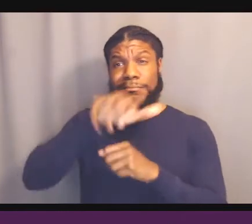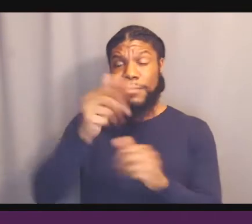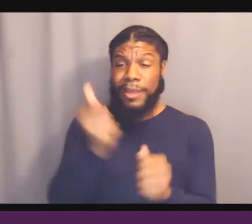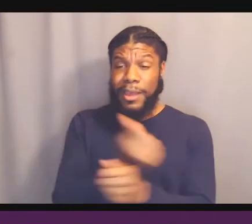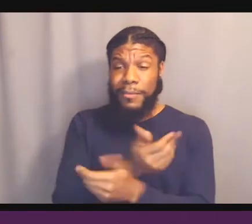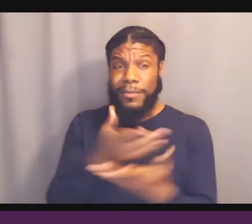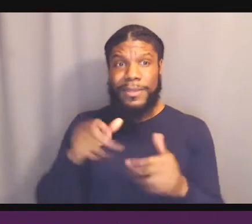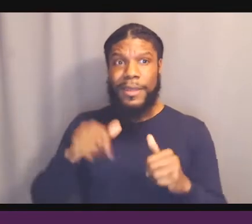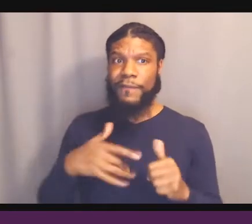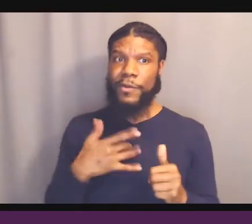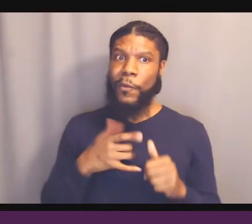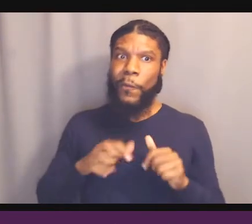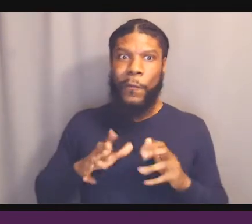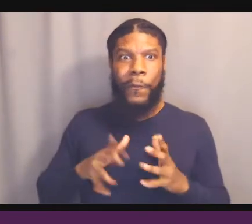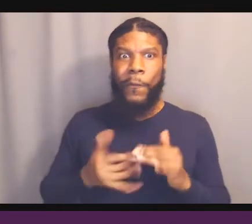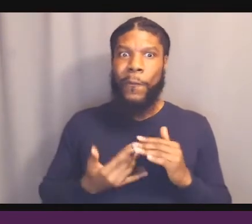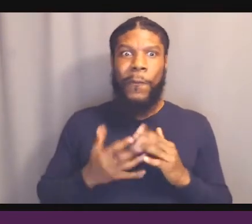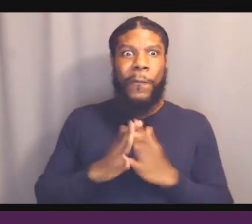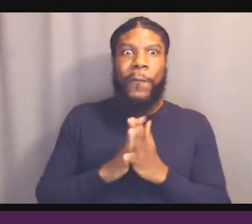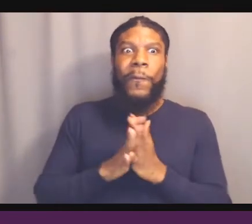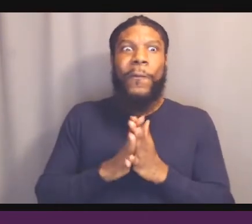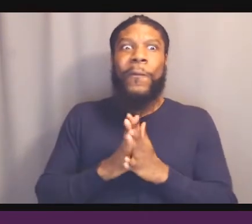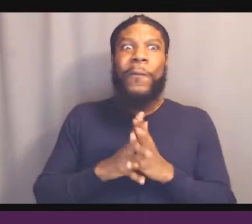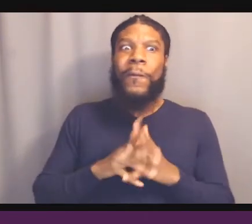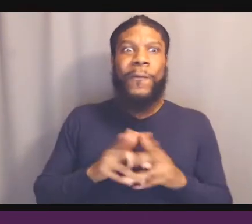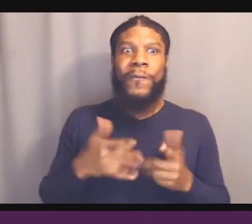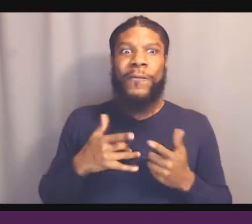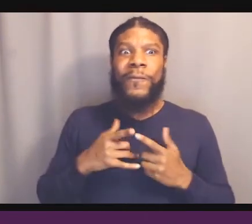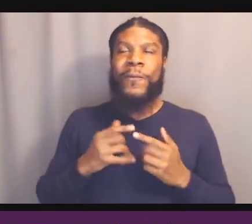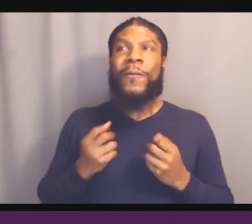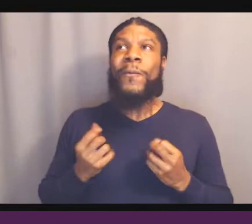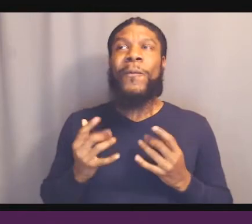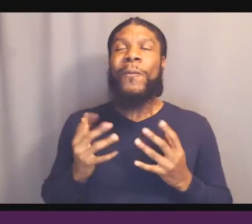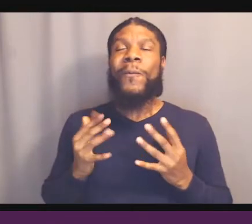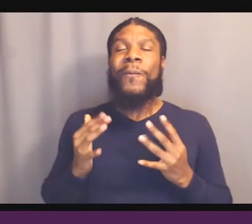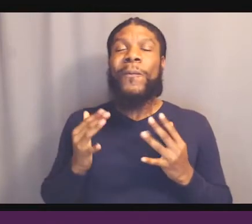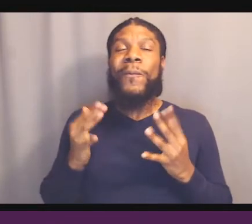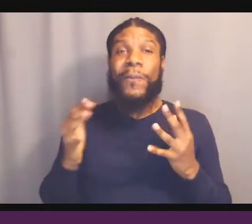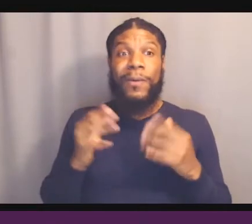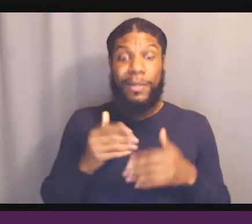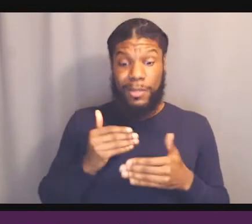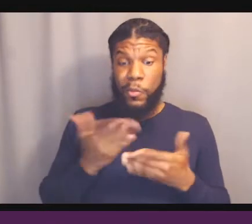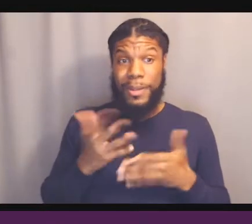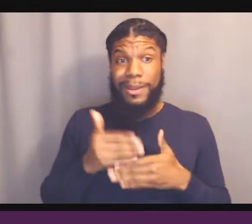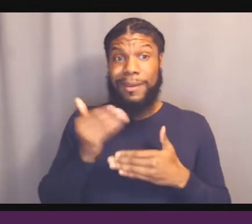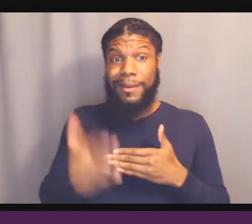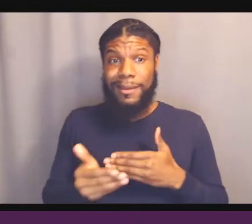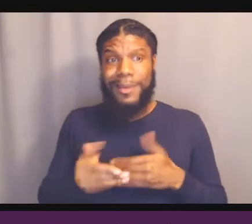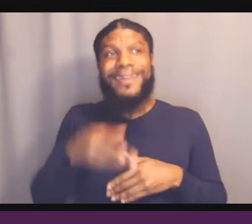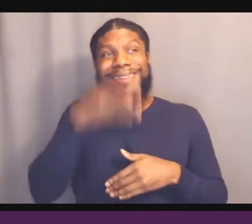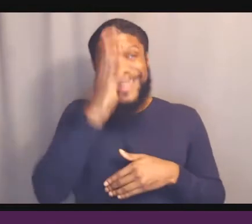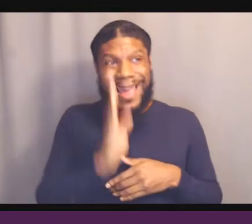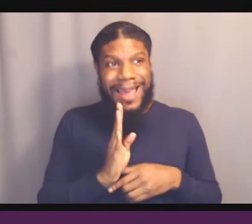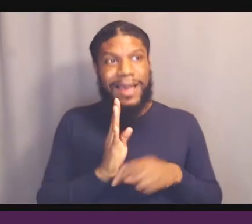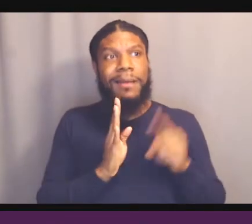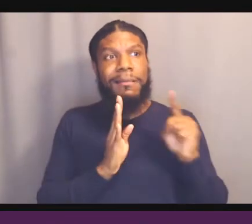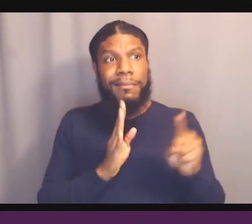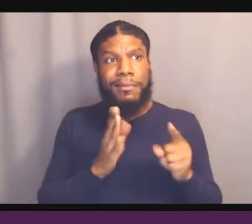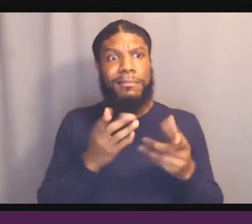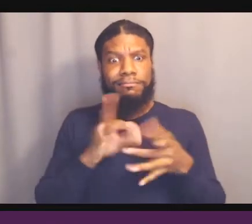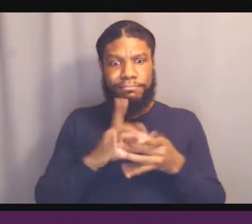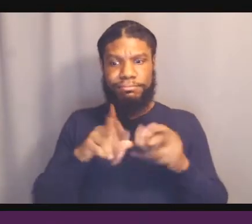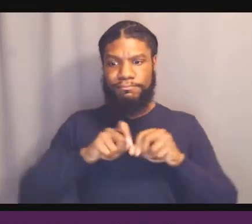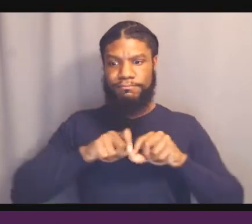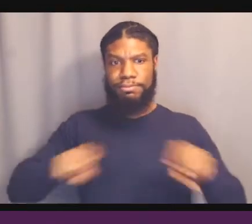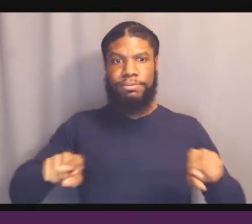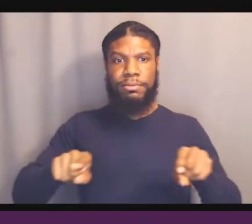that worketh. In other words, God has released power to us to be the change agents in the church,